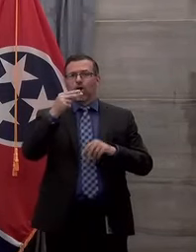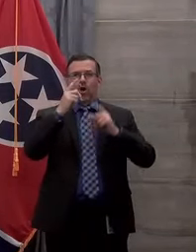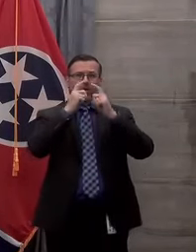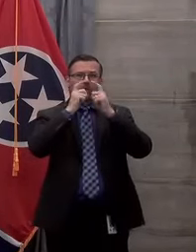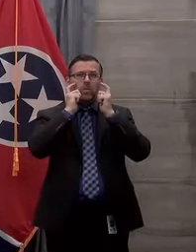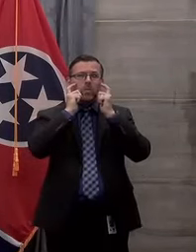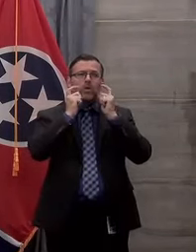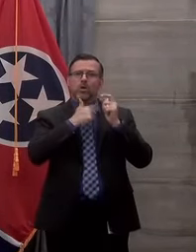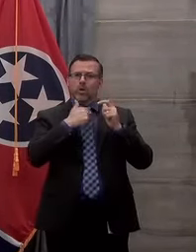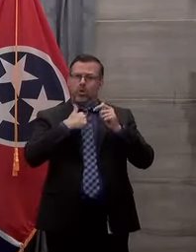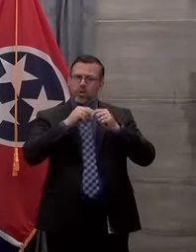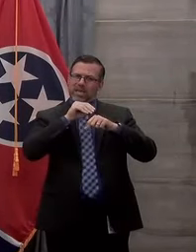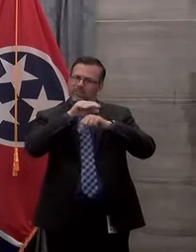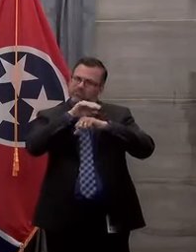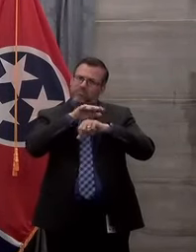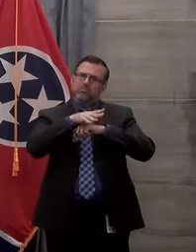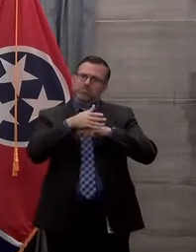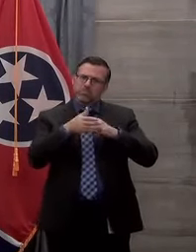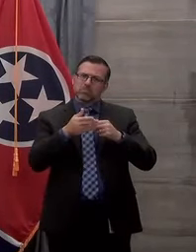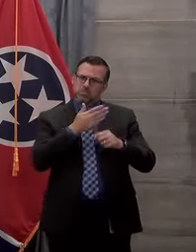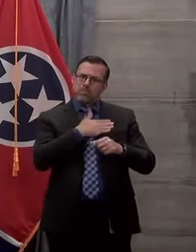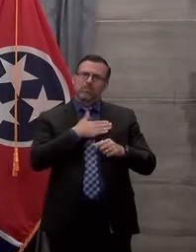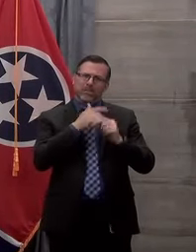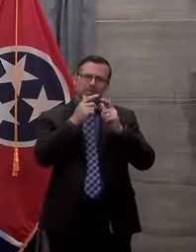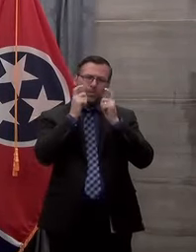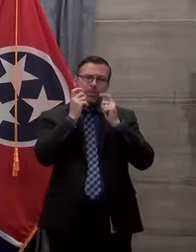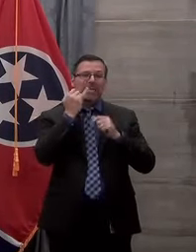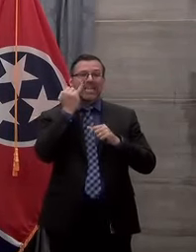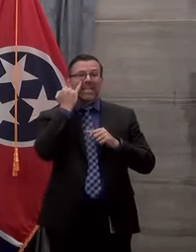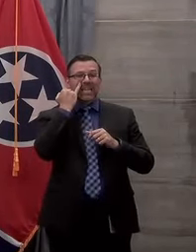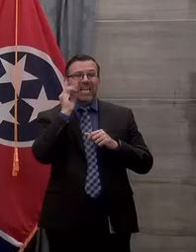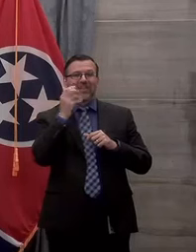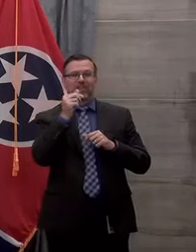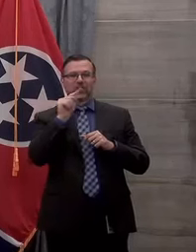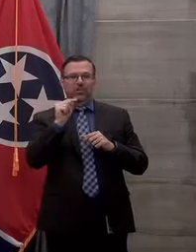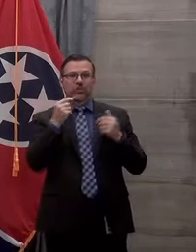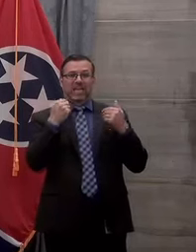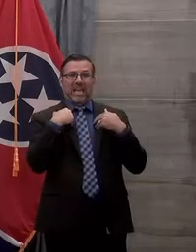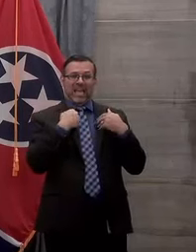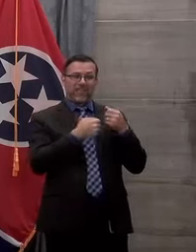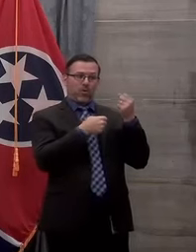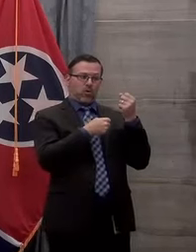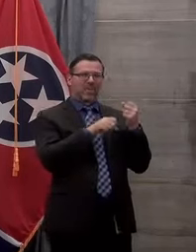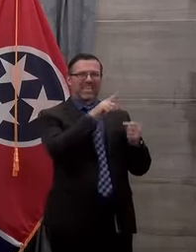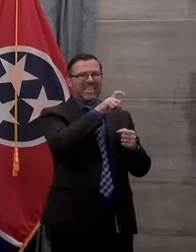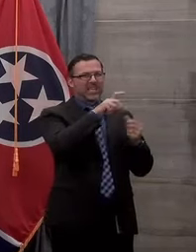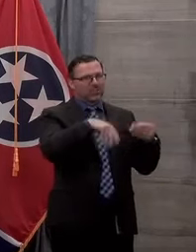highly advisable, and so if he's got those sitting there, they need to get out in the hands of the public.